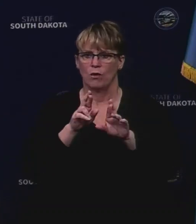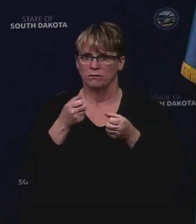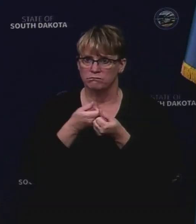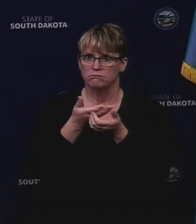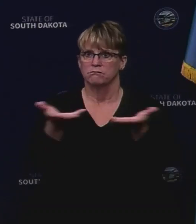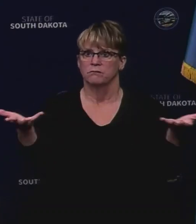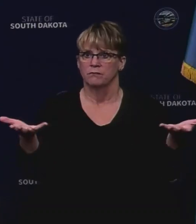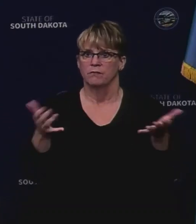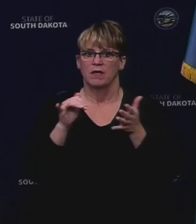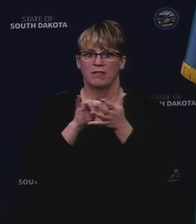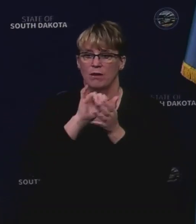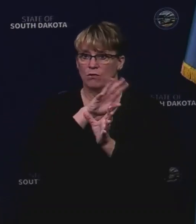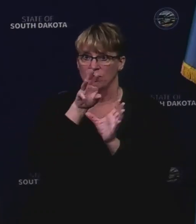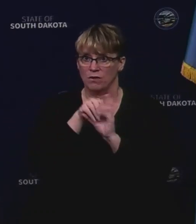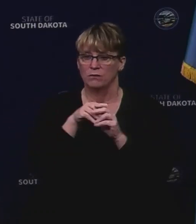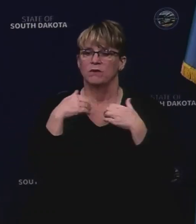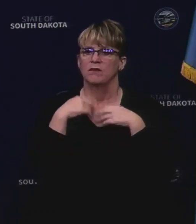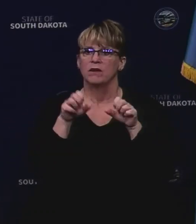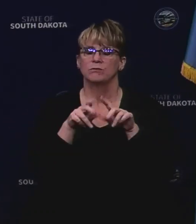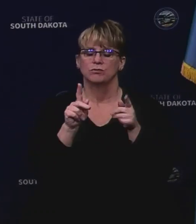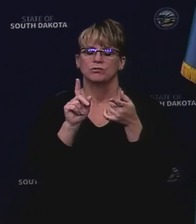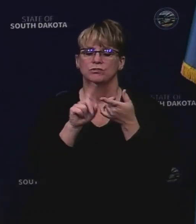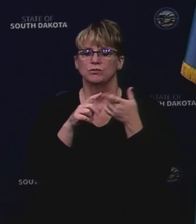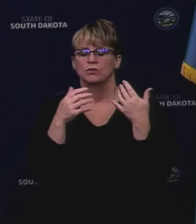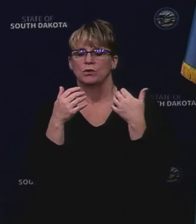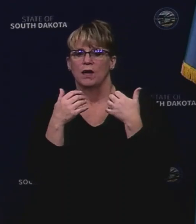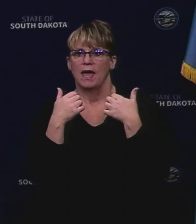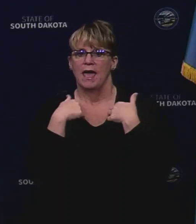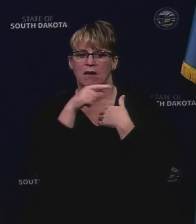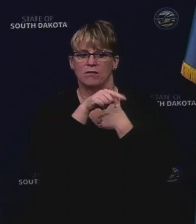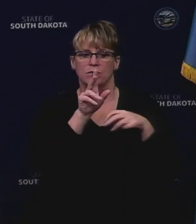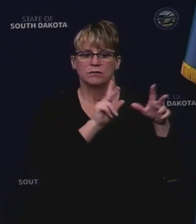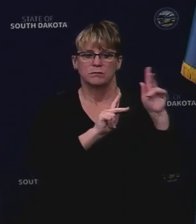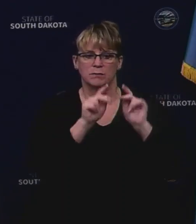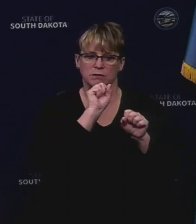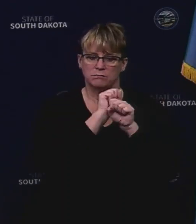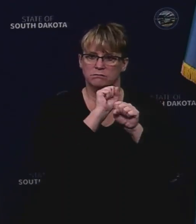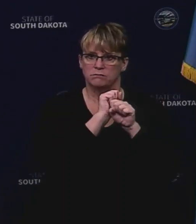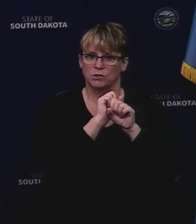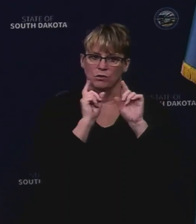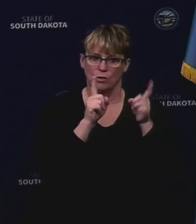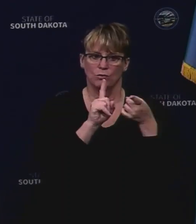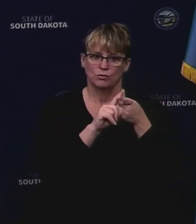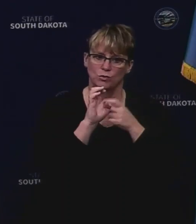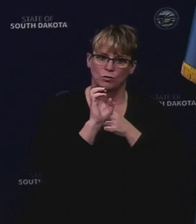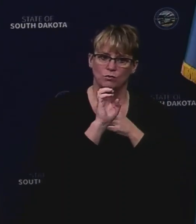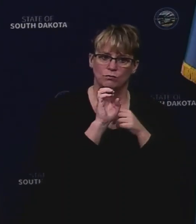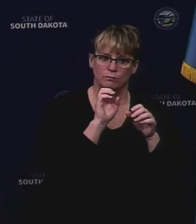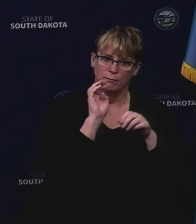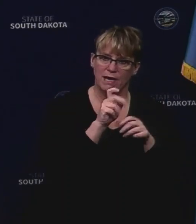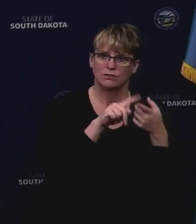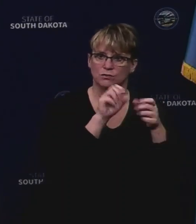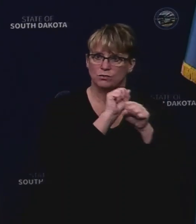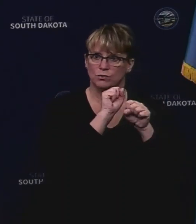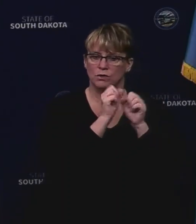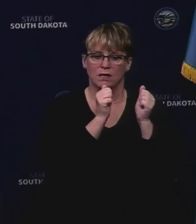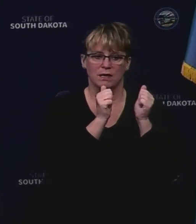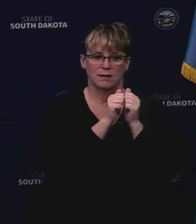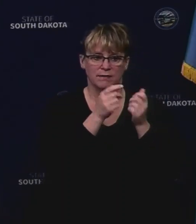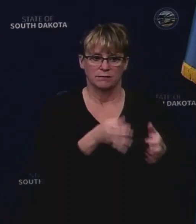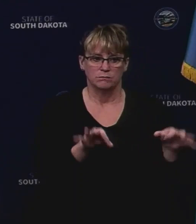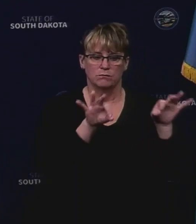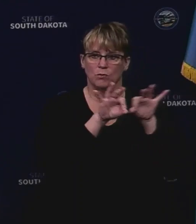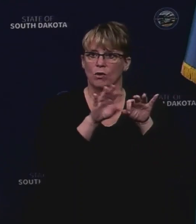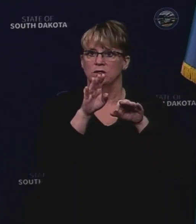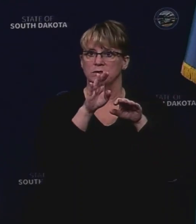that it is transparent, and that we have an opportunity to get those folks back to work and to get this critical infrastructure business back